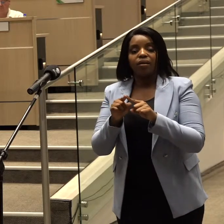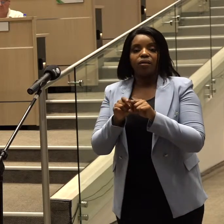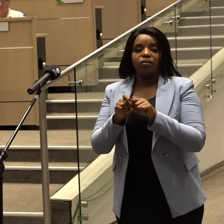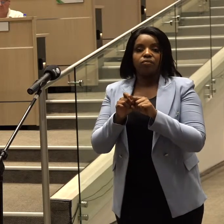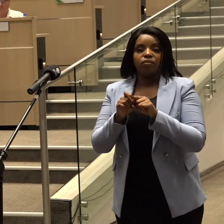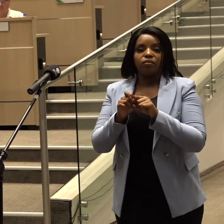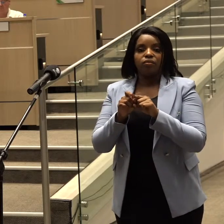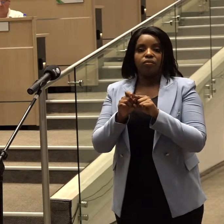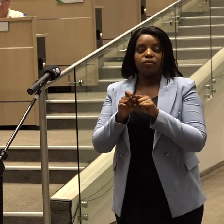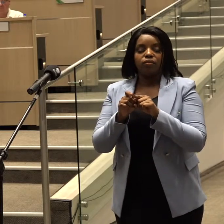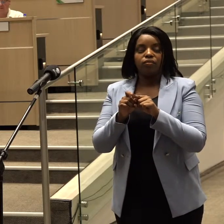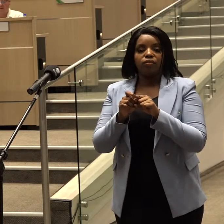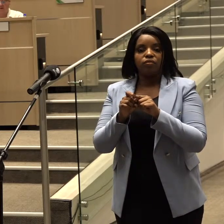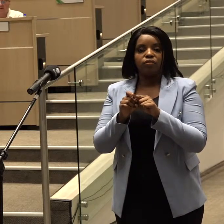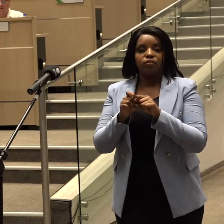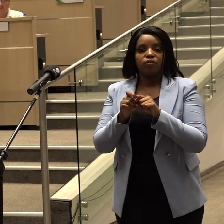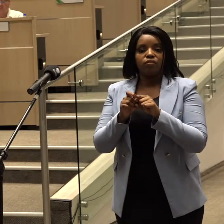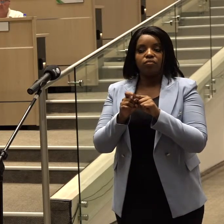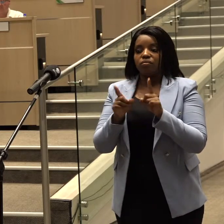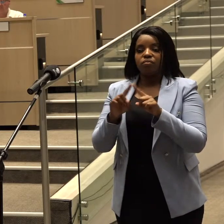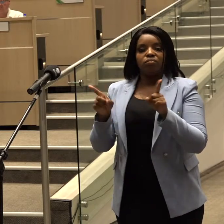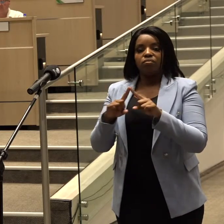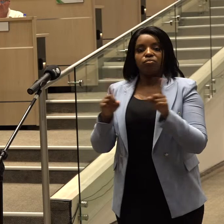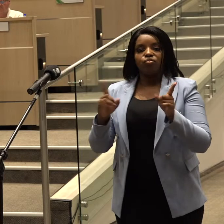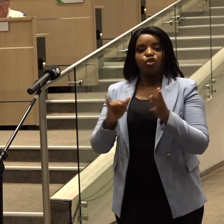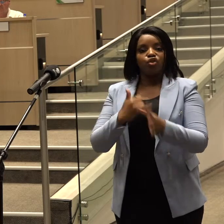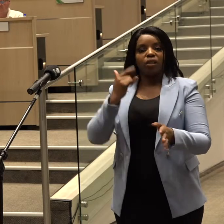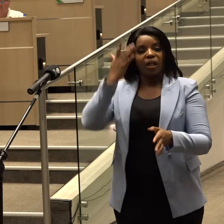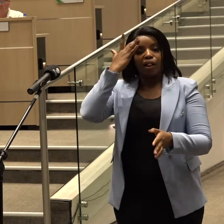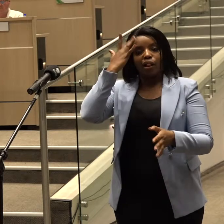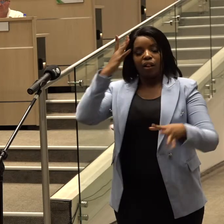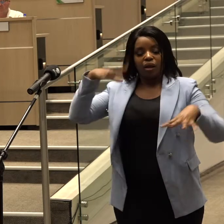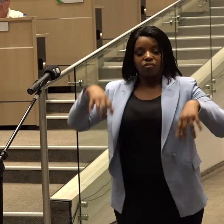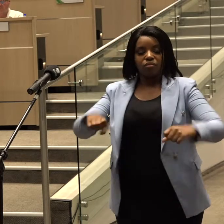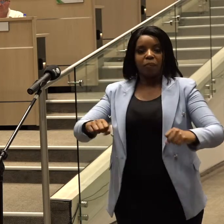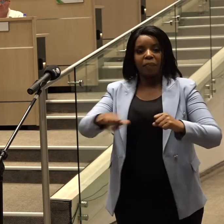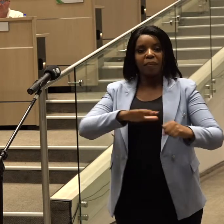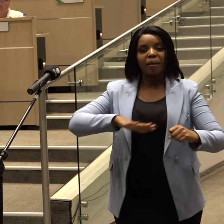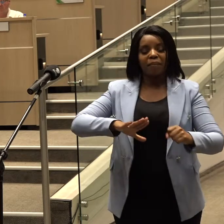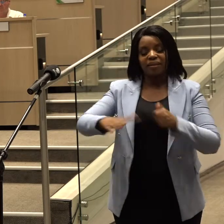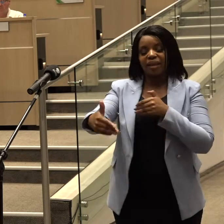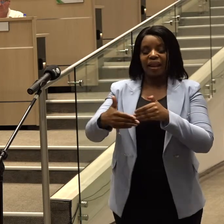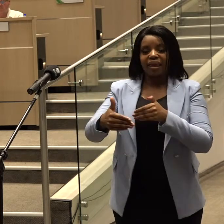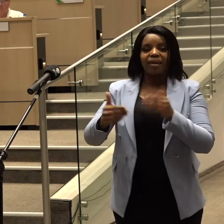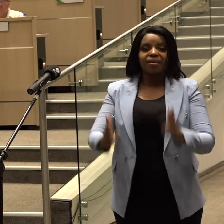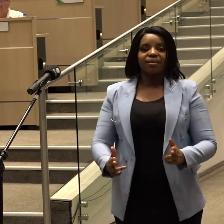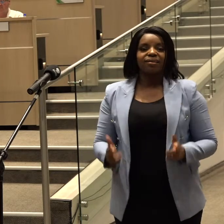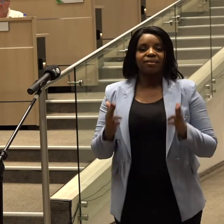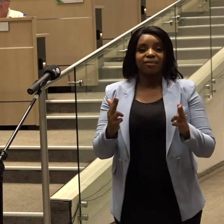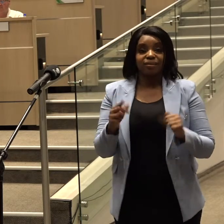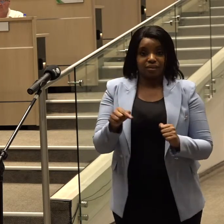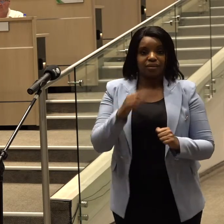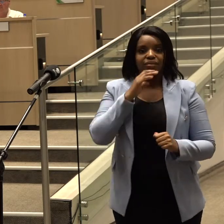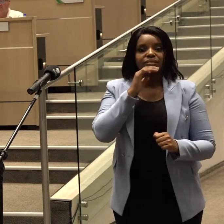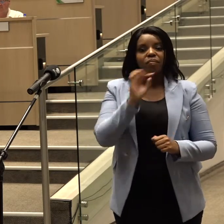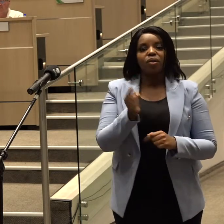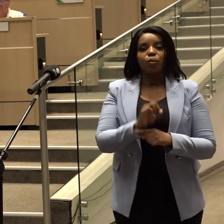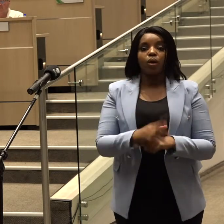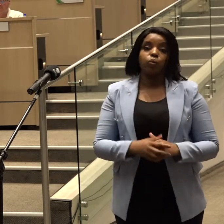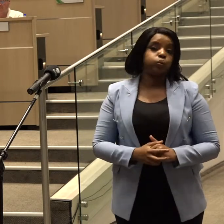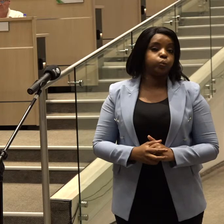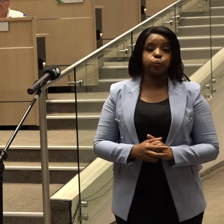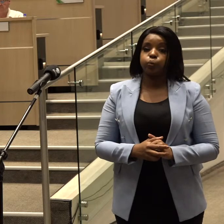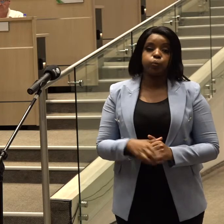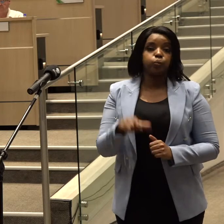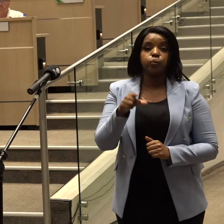building informally we're just next to the railways you know and this is posing a security threat or safety threat